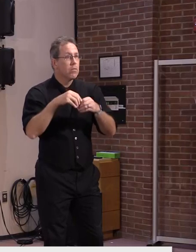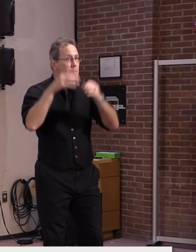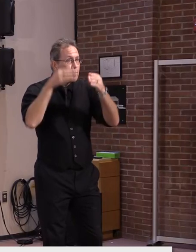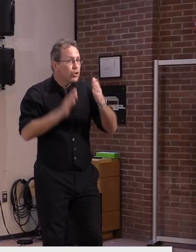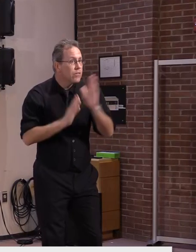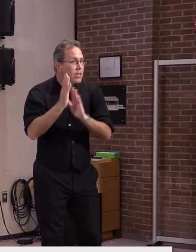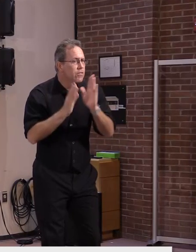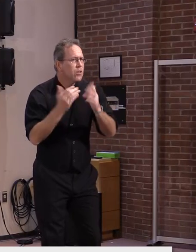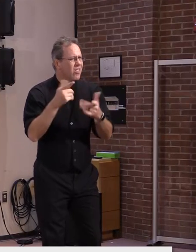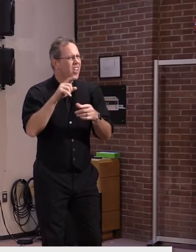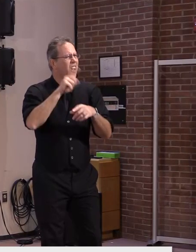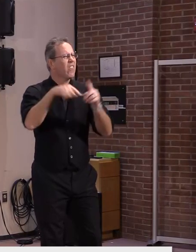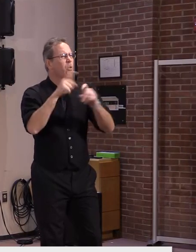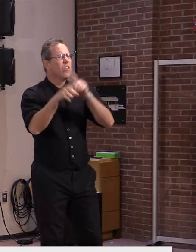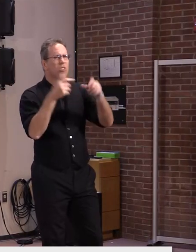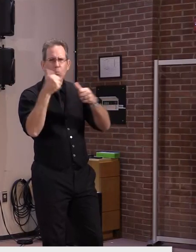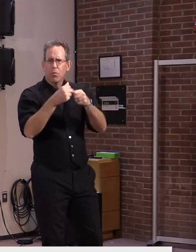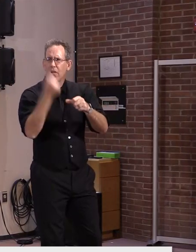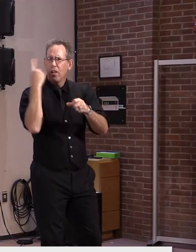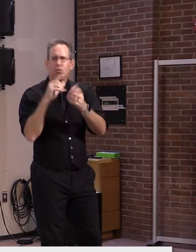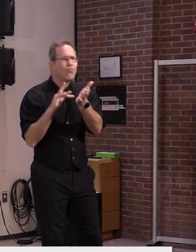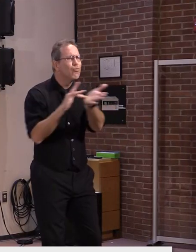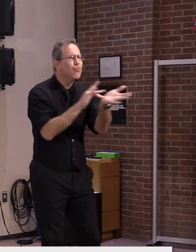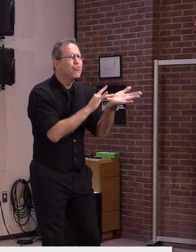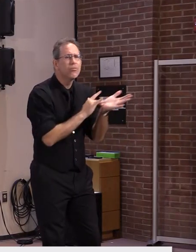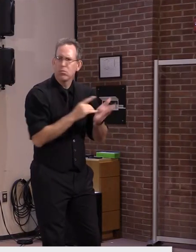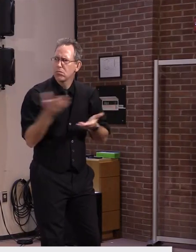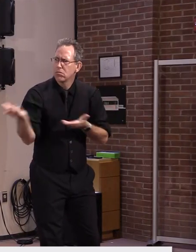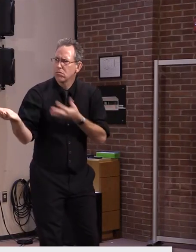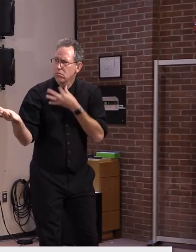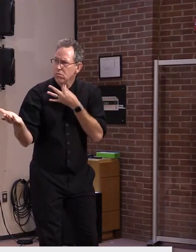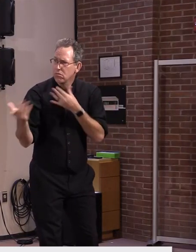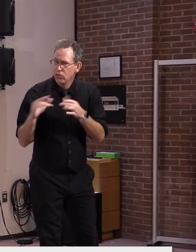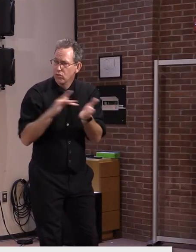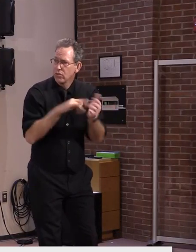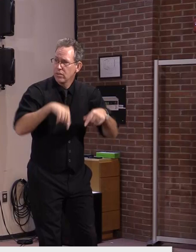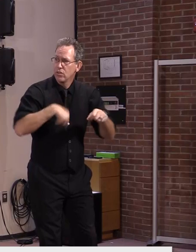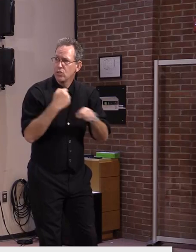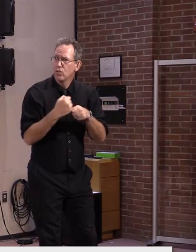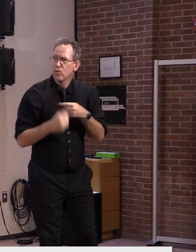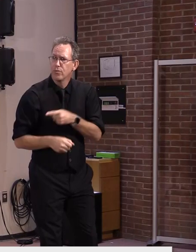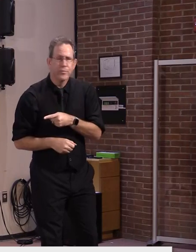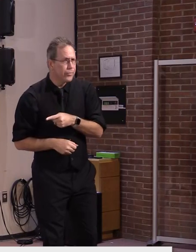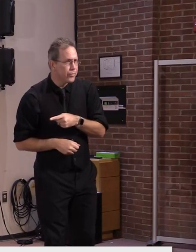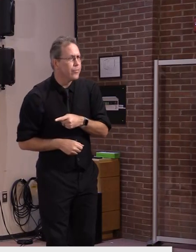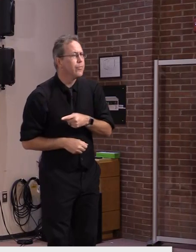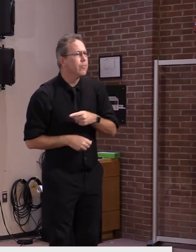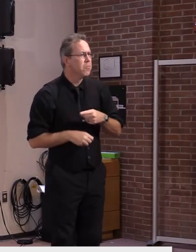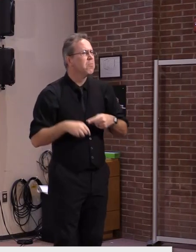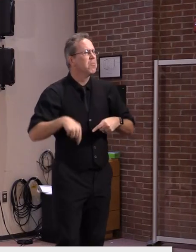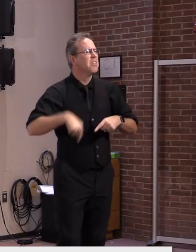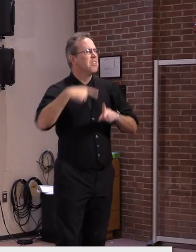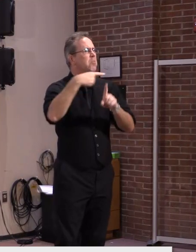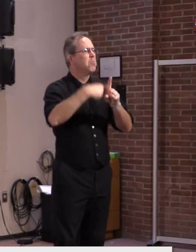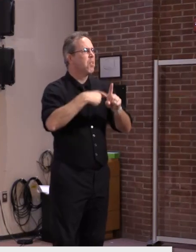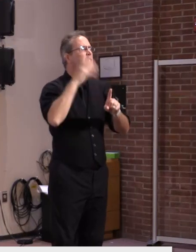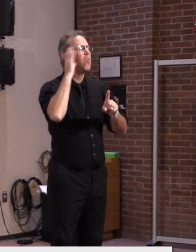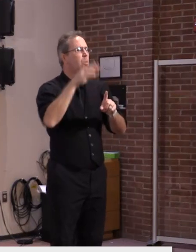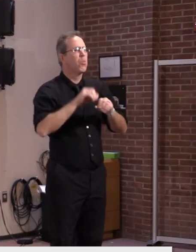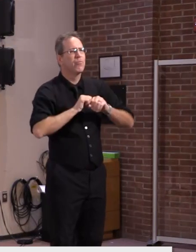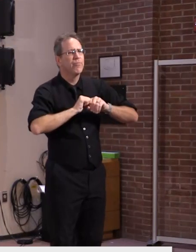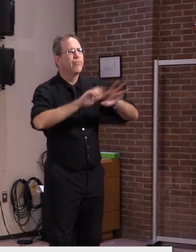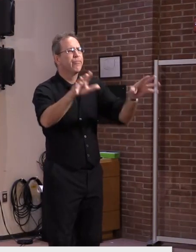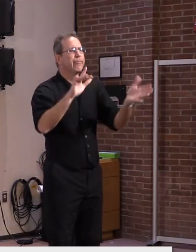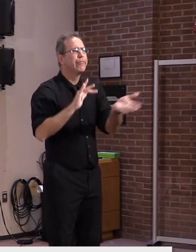Yeah, hi, Aaron. We are planning on launching that survey this month. There's two parts to it, I think. One is we want to measure the vaccination